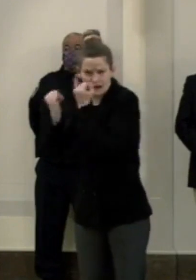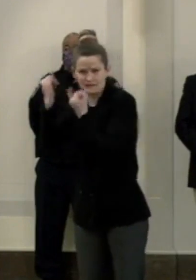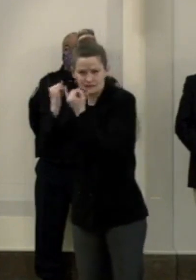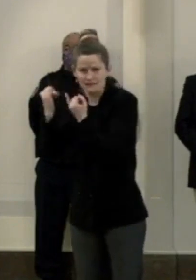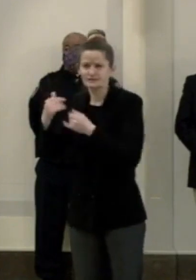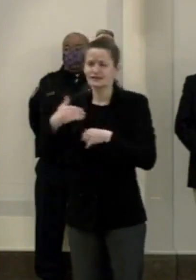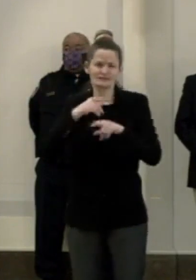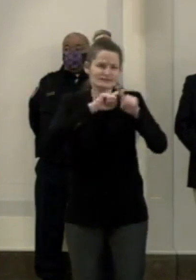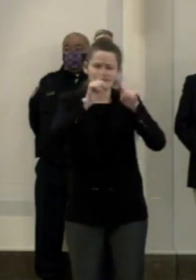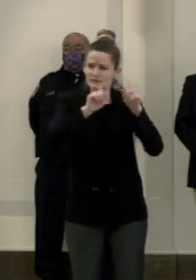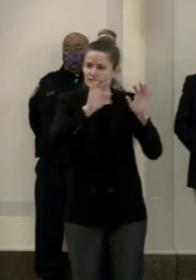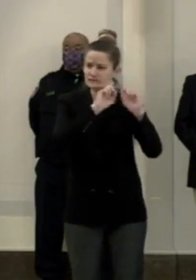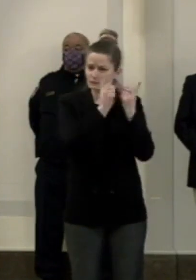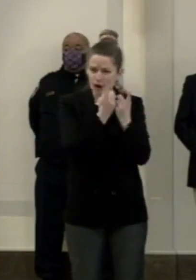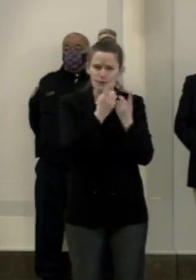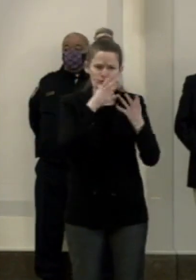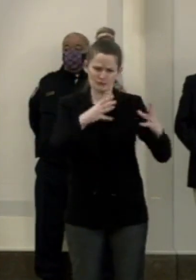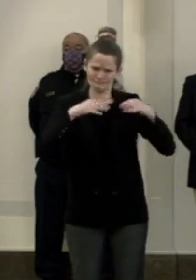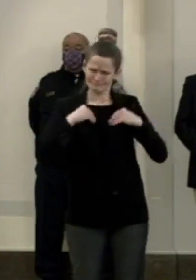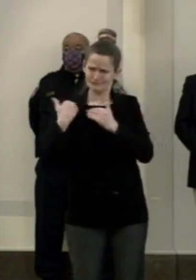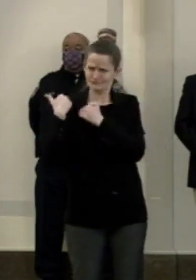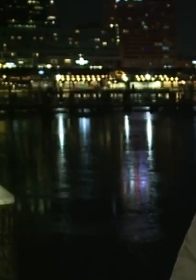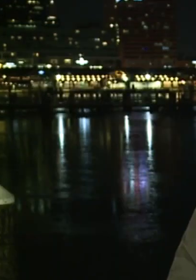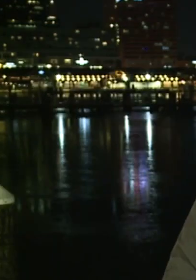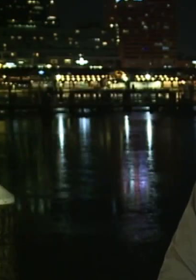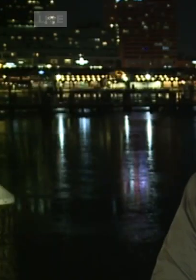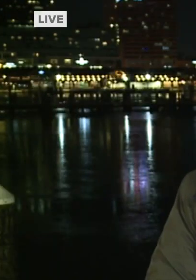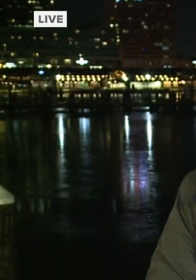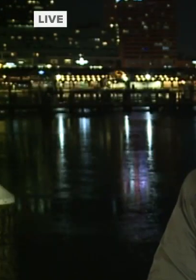of vacants in the city.